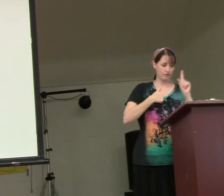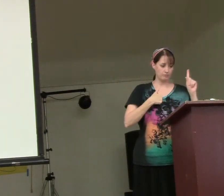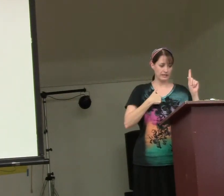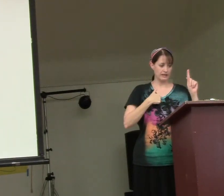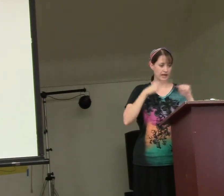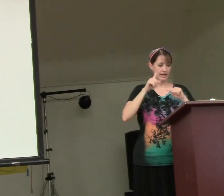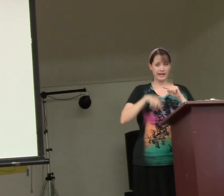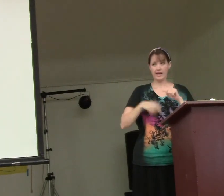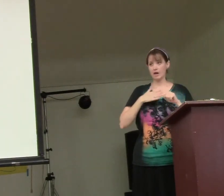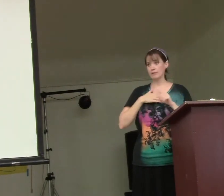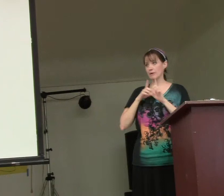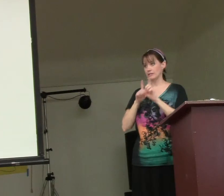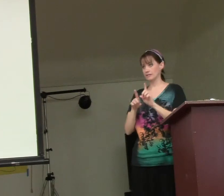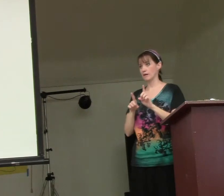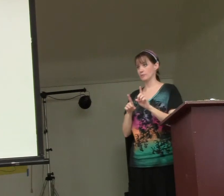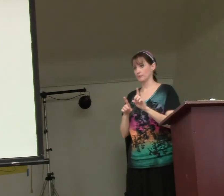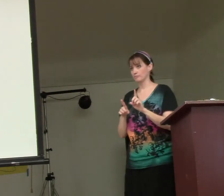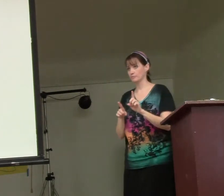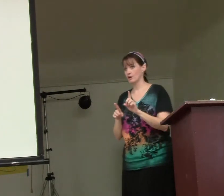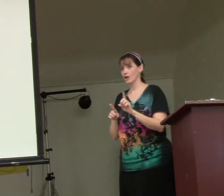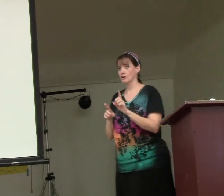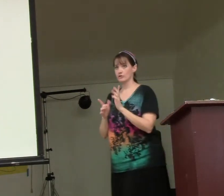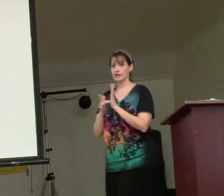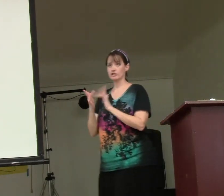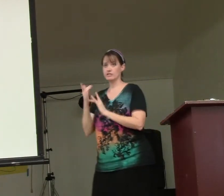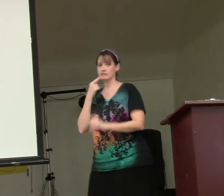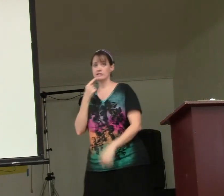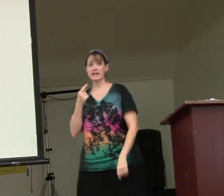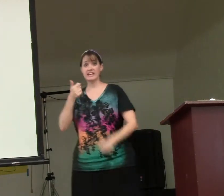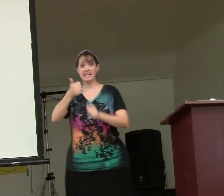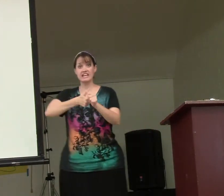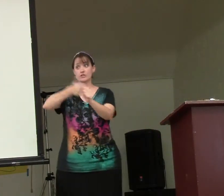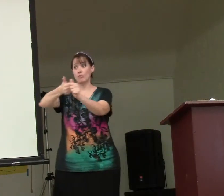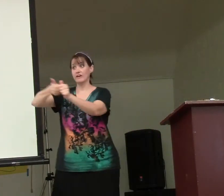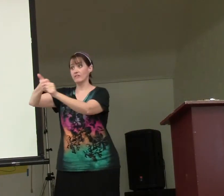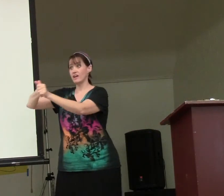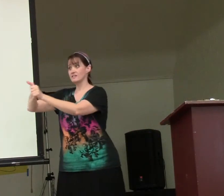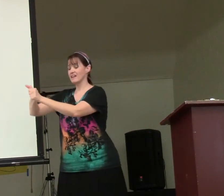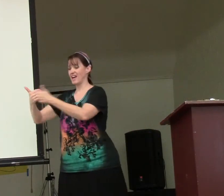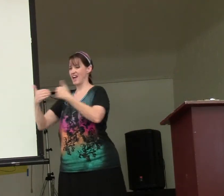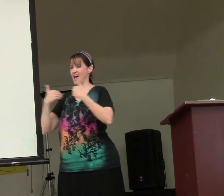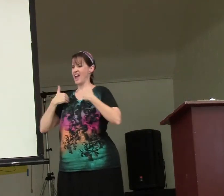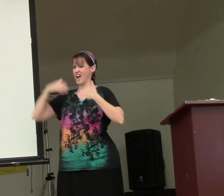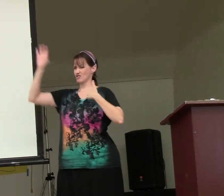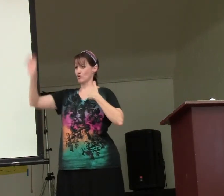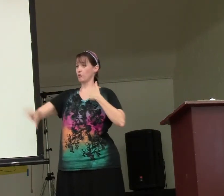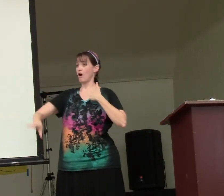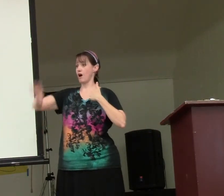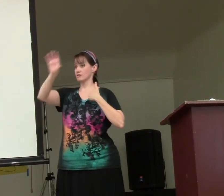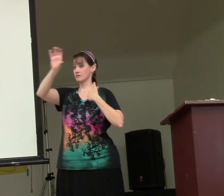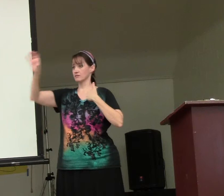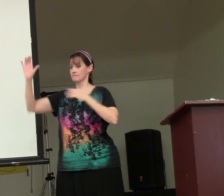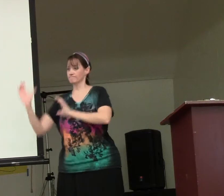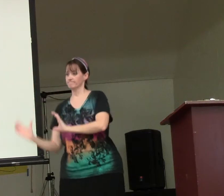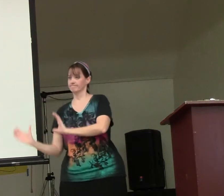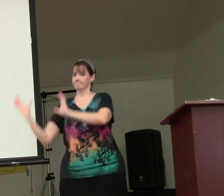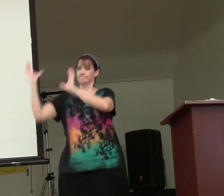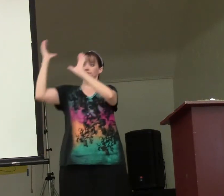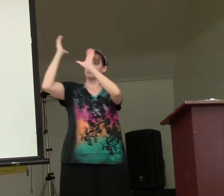me cannot be my disciple." So here Jesus is saying, each one of us has a cross to